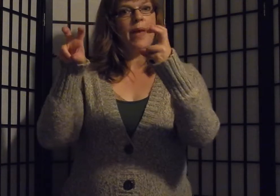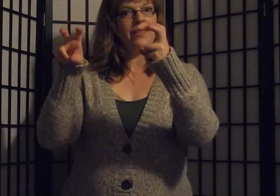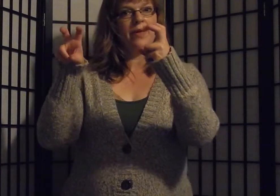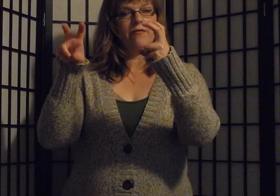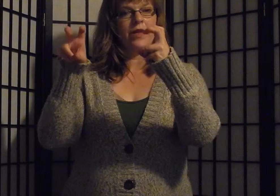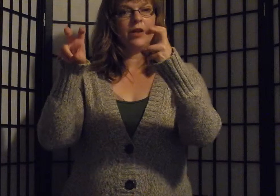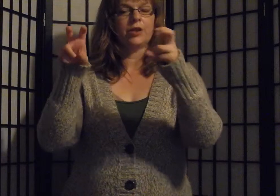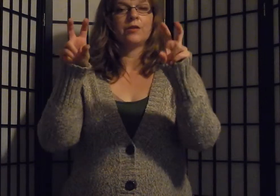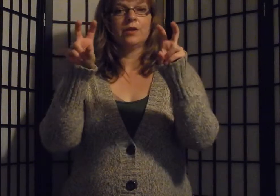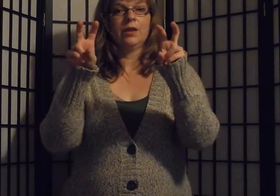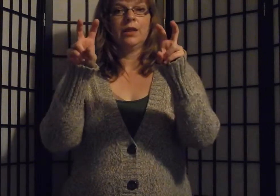bend the fingers.